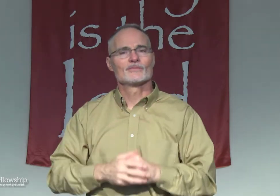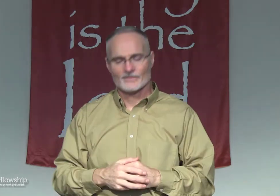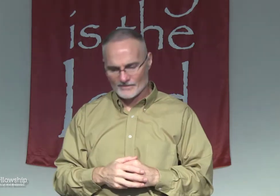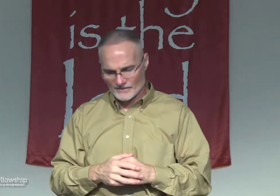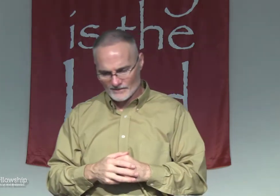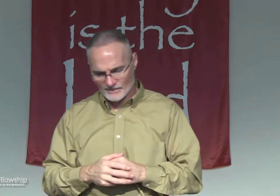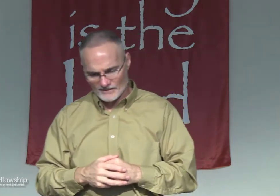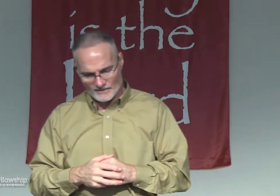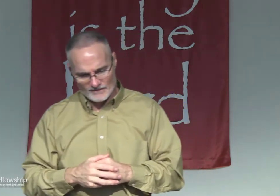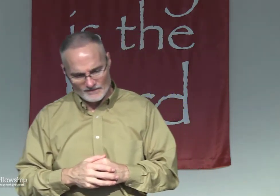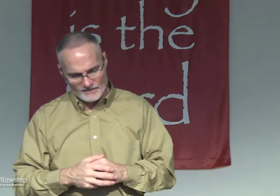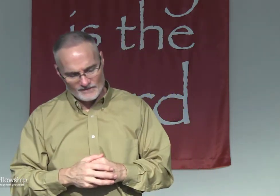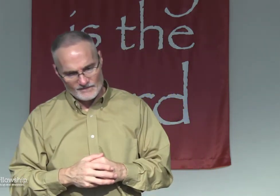What about you?